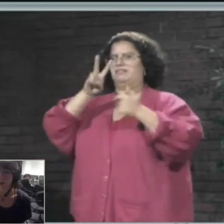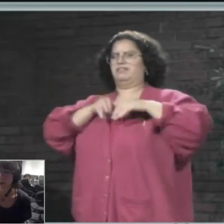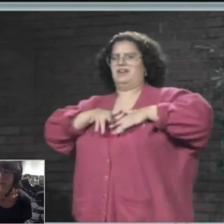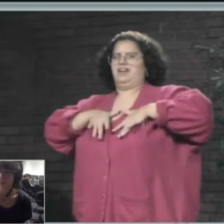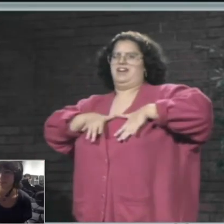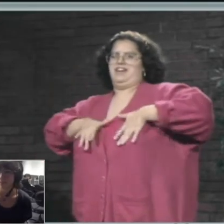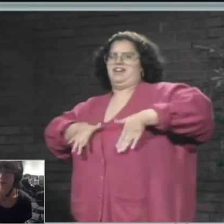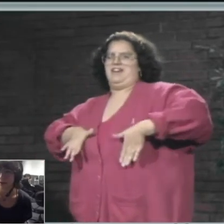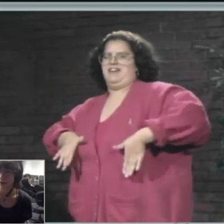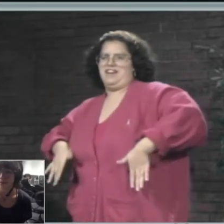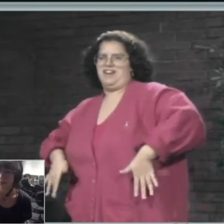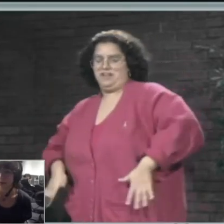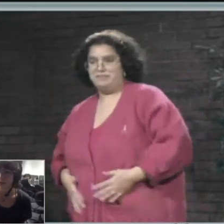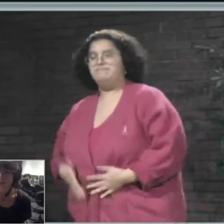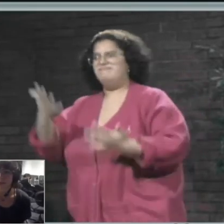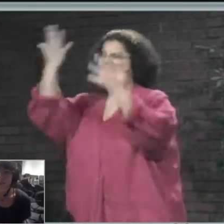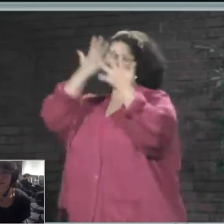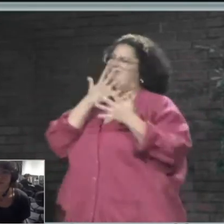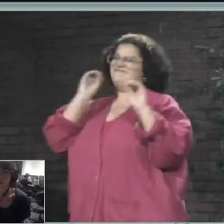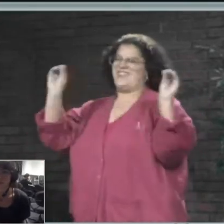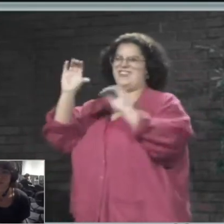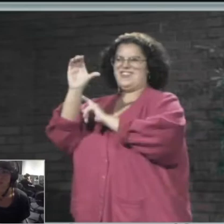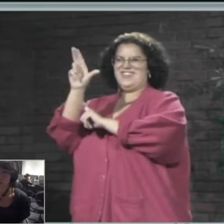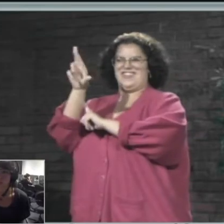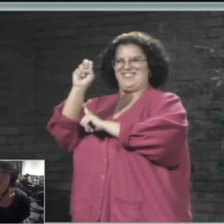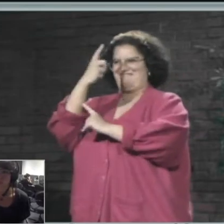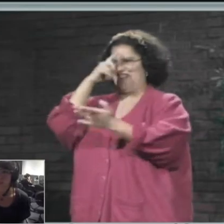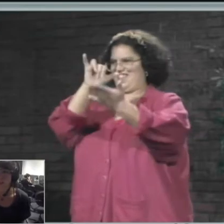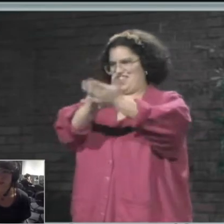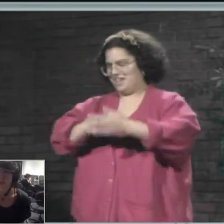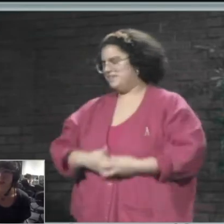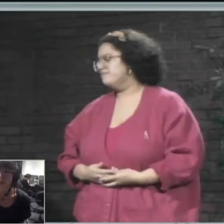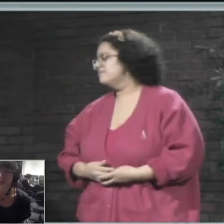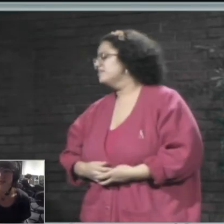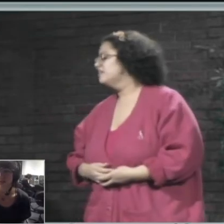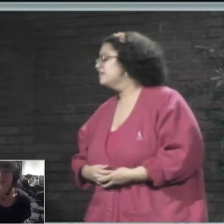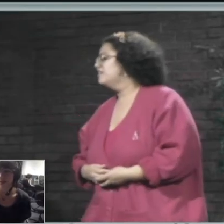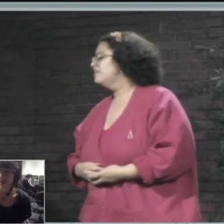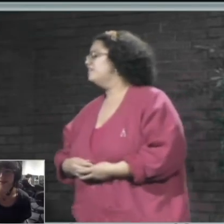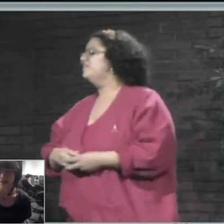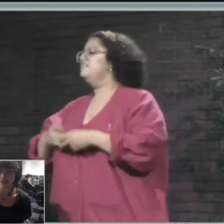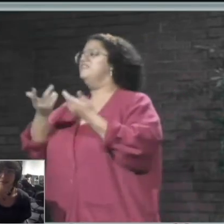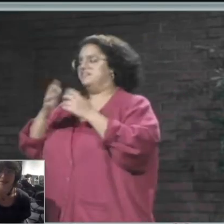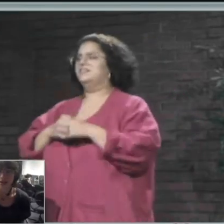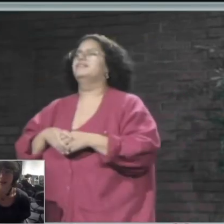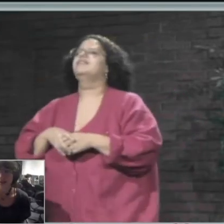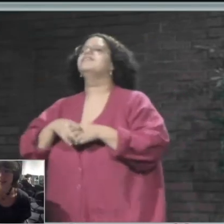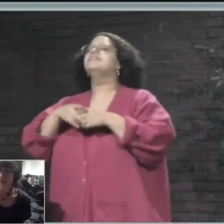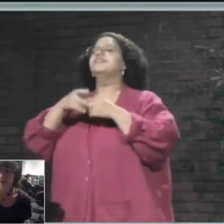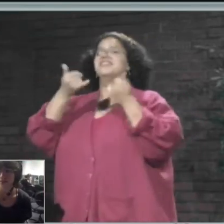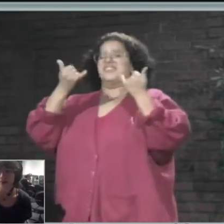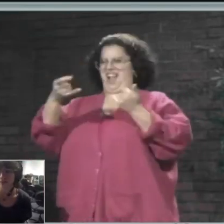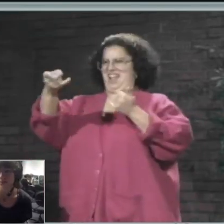it, they really just think that it's another part of you. It's your DNA. So it doesn't think that it needs to attack it and the virus